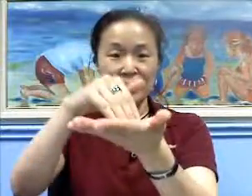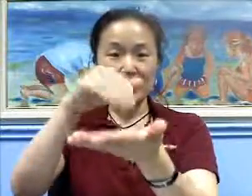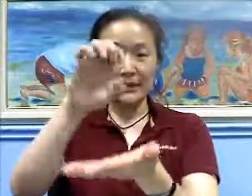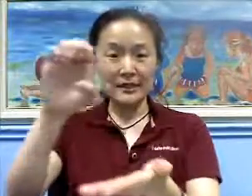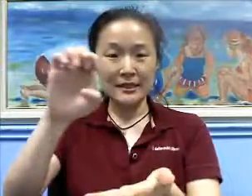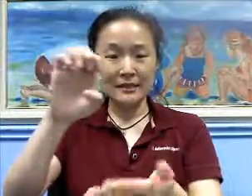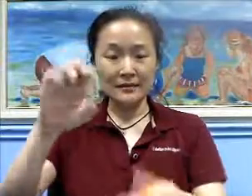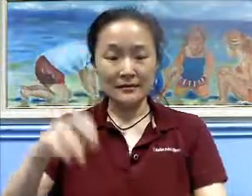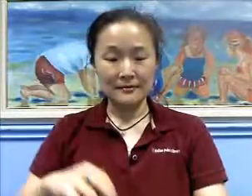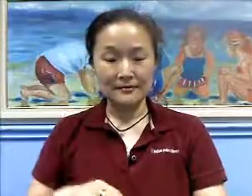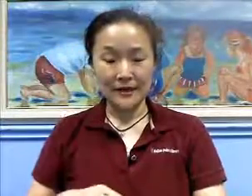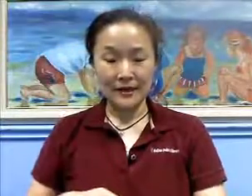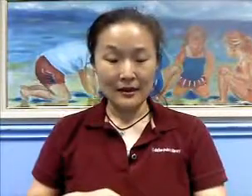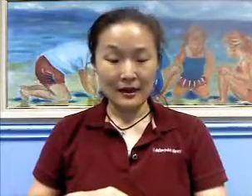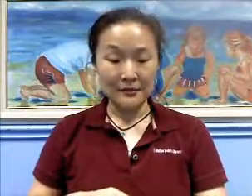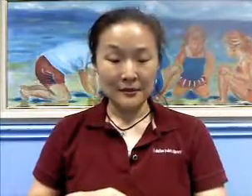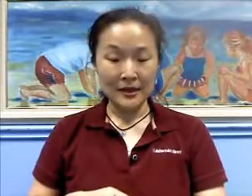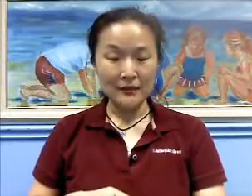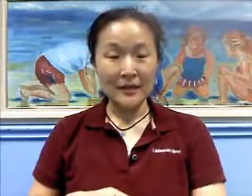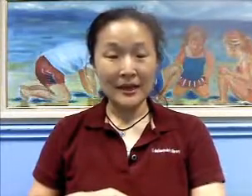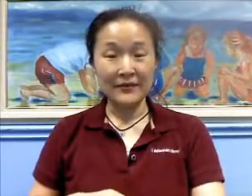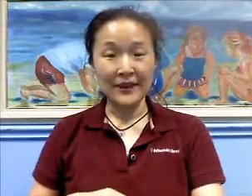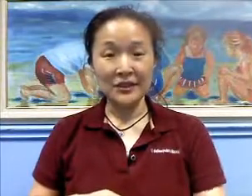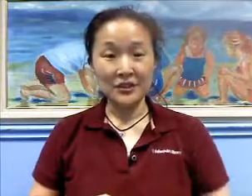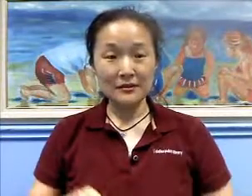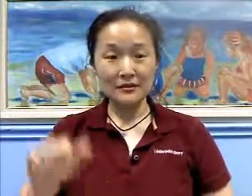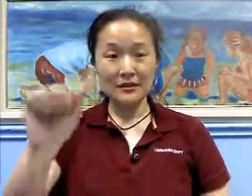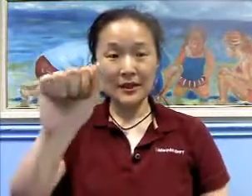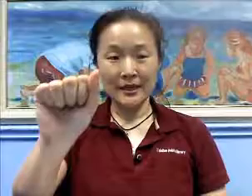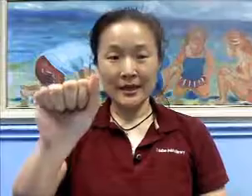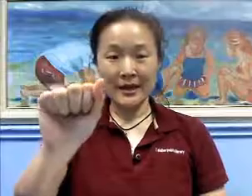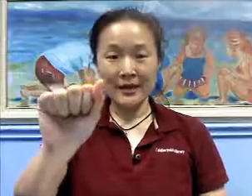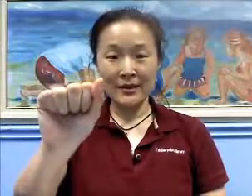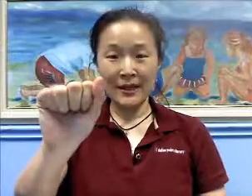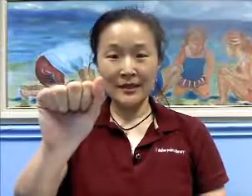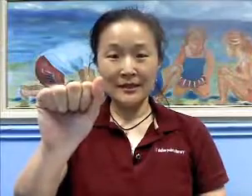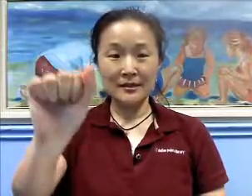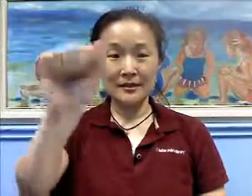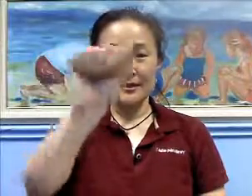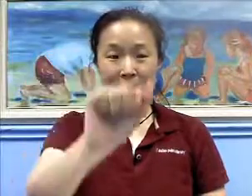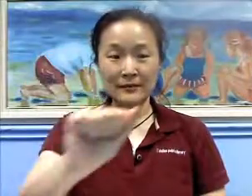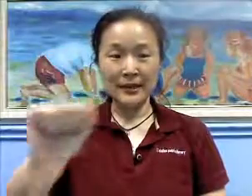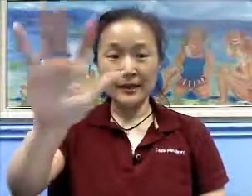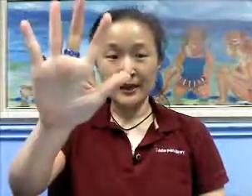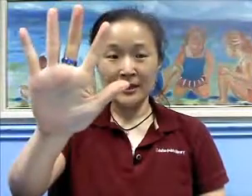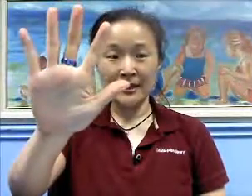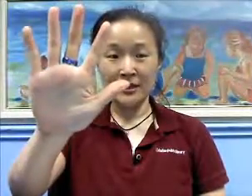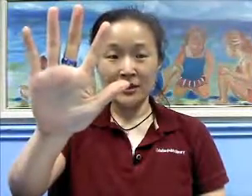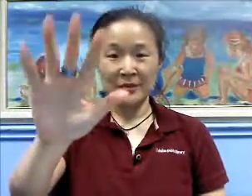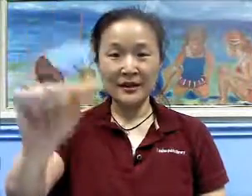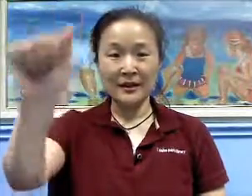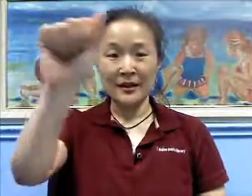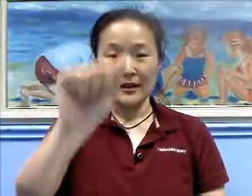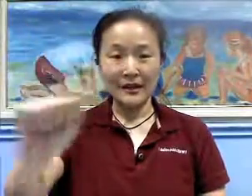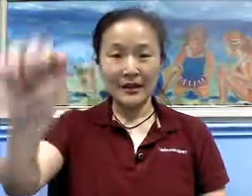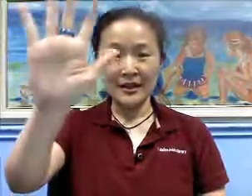Middle Eastern. After that we have Asian. Take an A like this, circle around and end with it open.